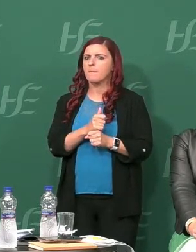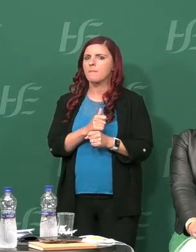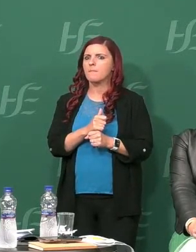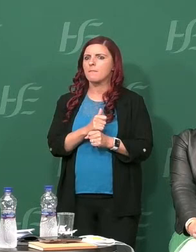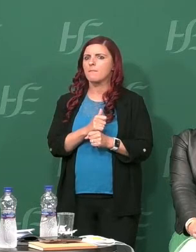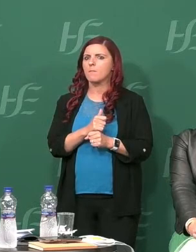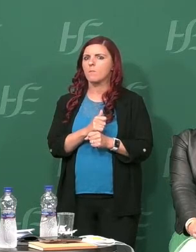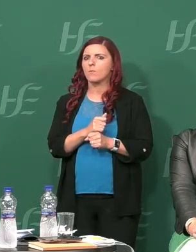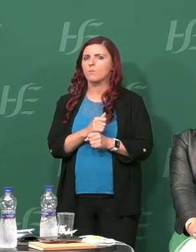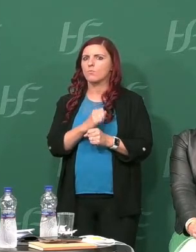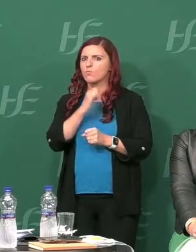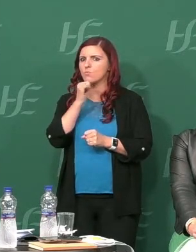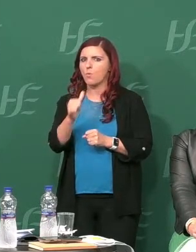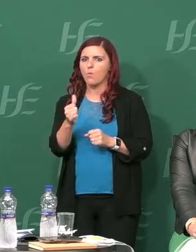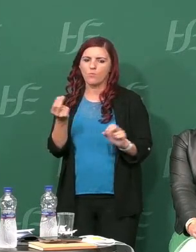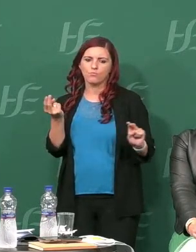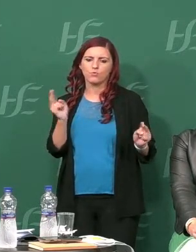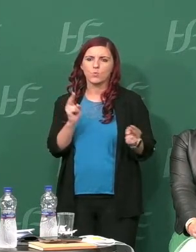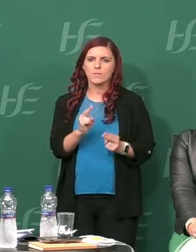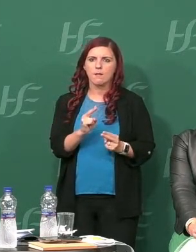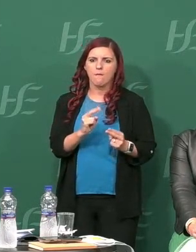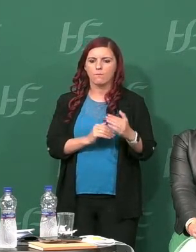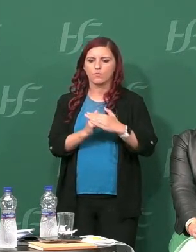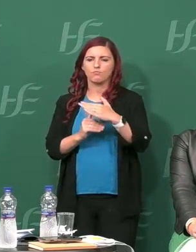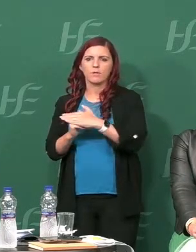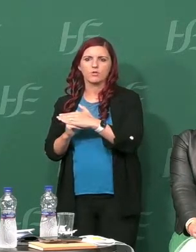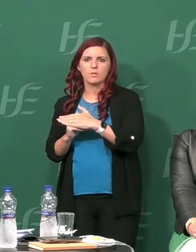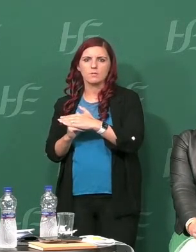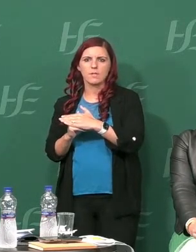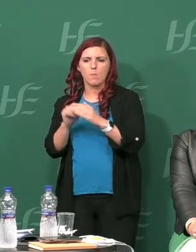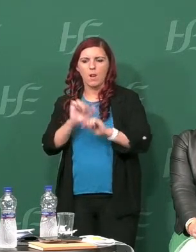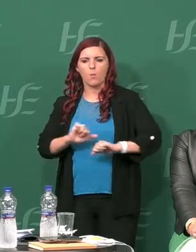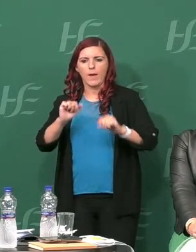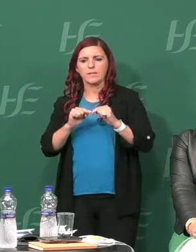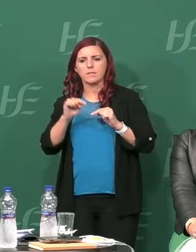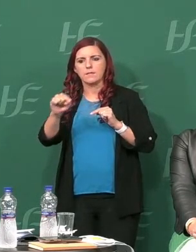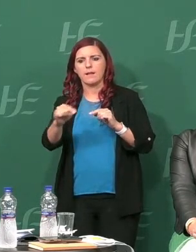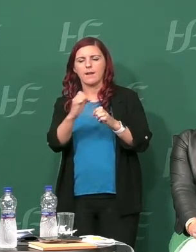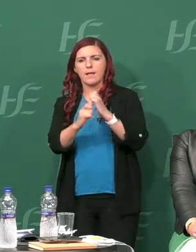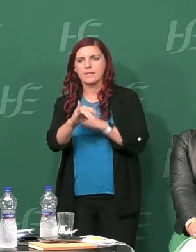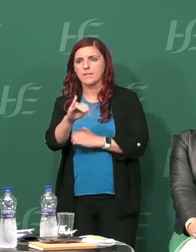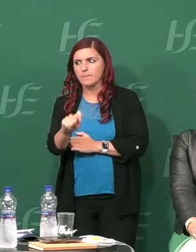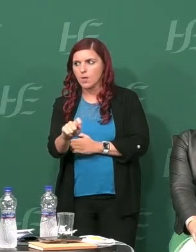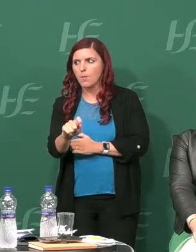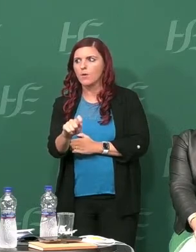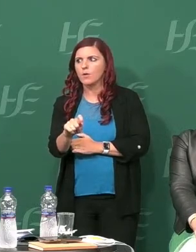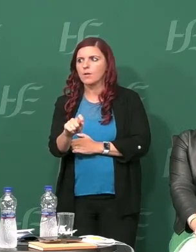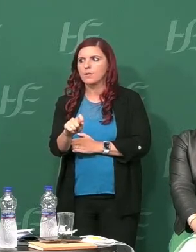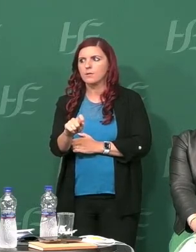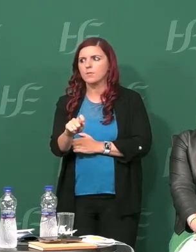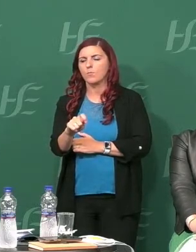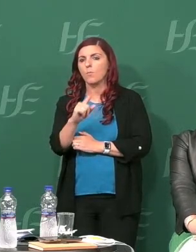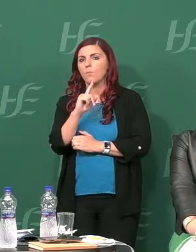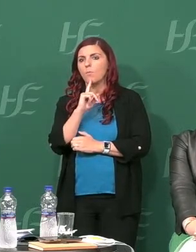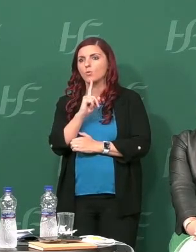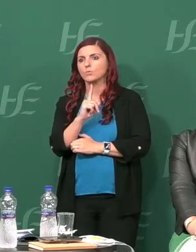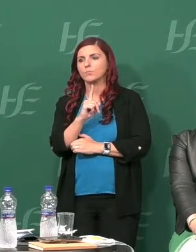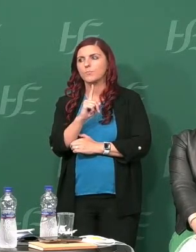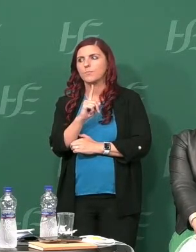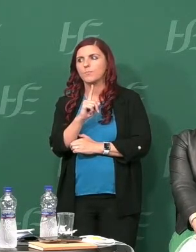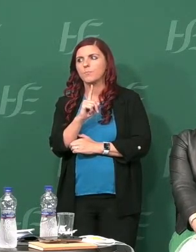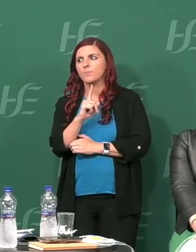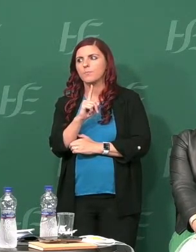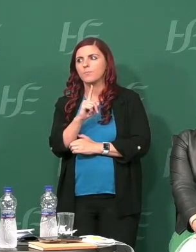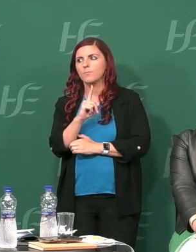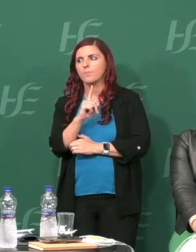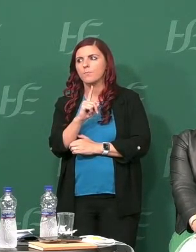really in restrictions until the end of September. I know obviously it's not something that you've a decision over, but the health